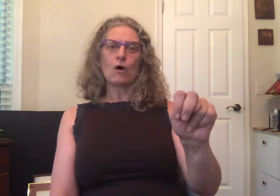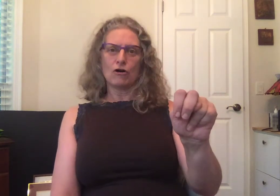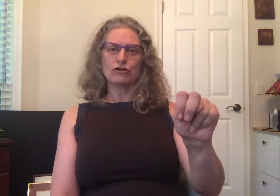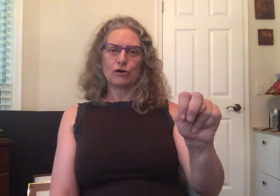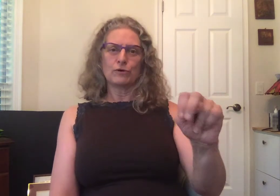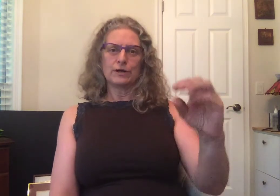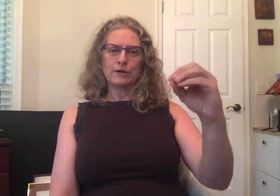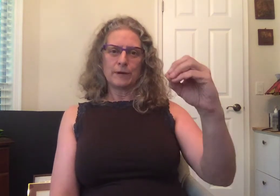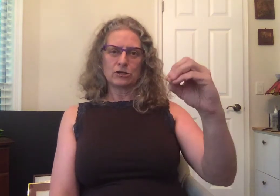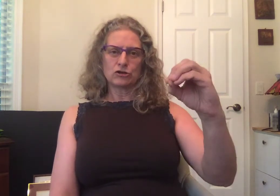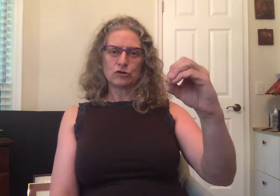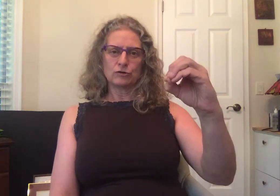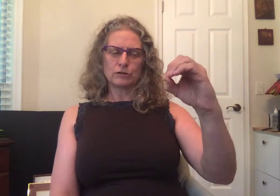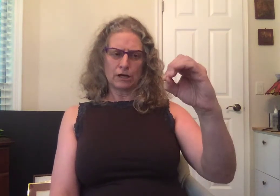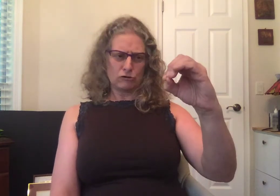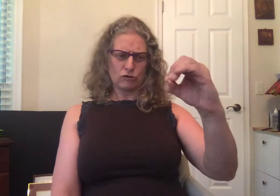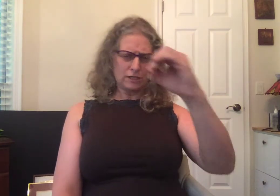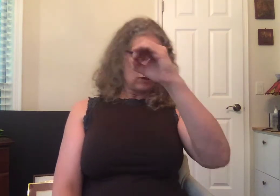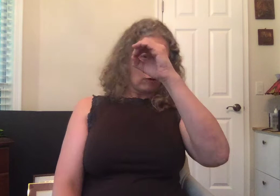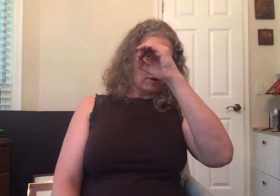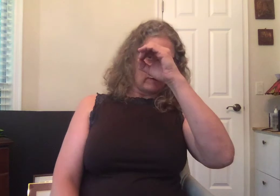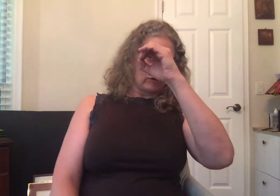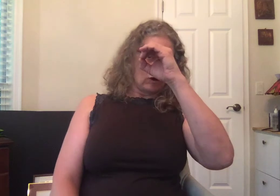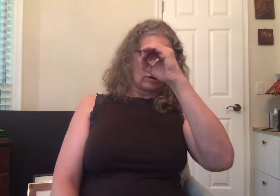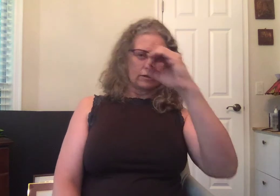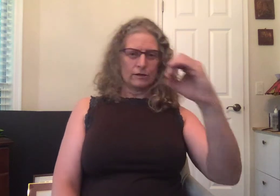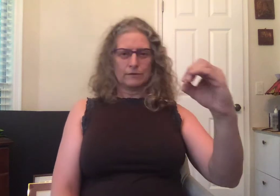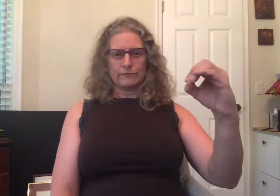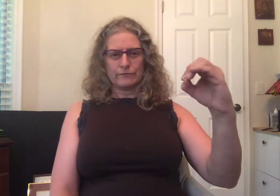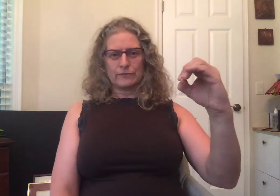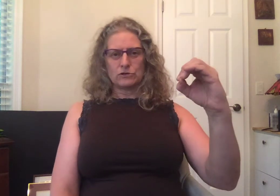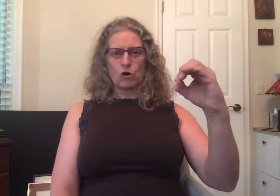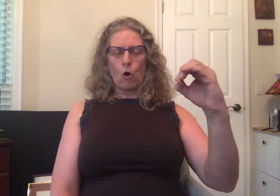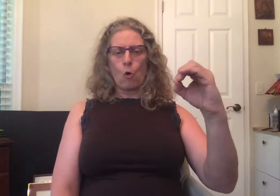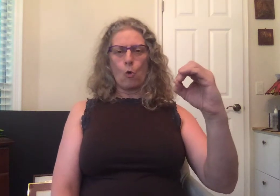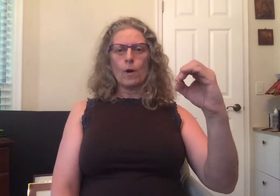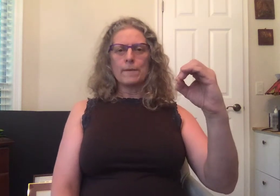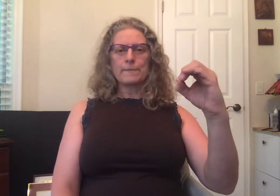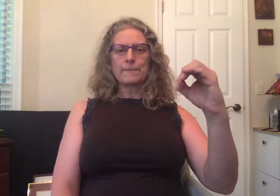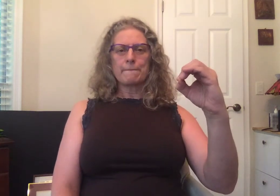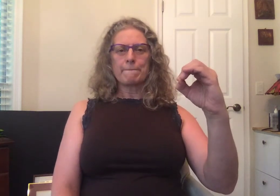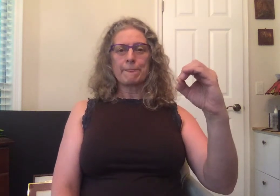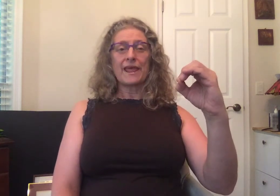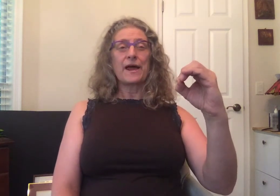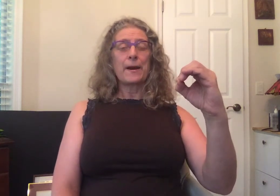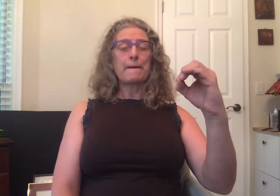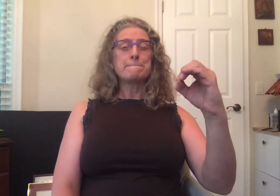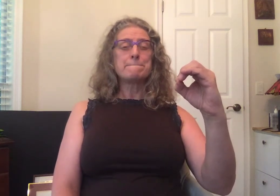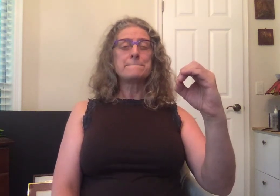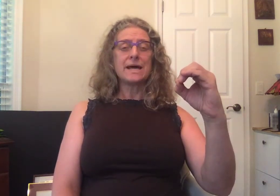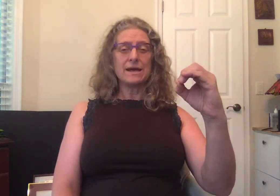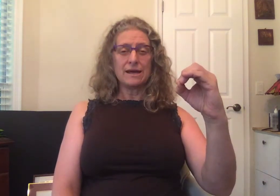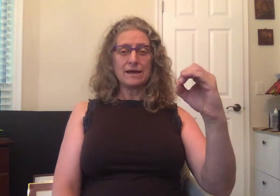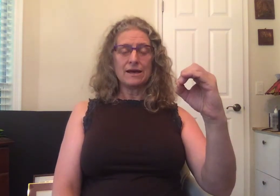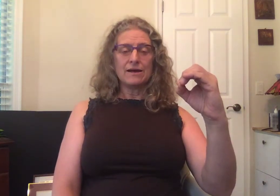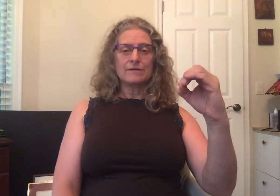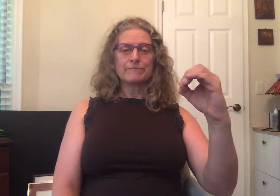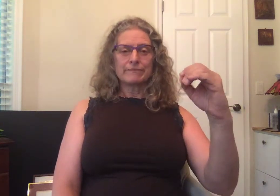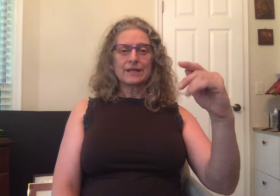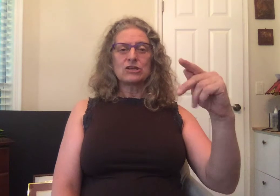know. You make a circle. It's kind of, you could see through it if you looked. It's an O. And a P. It's the